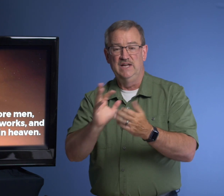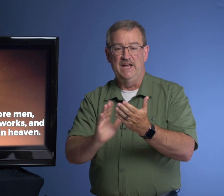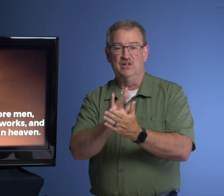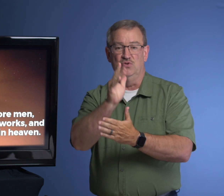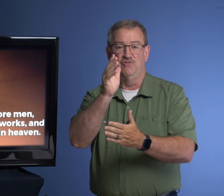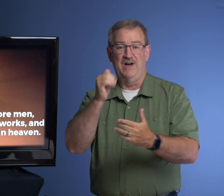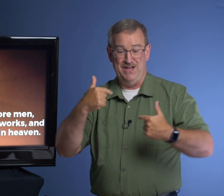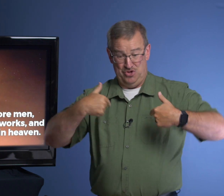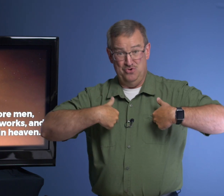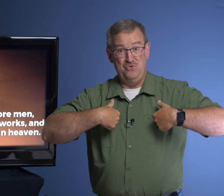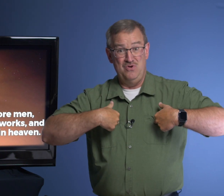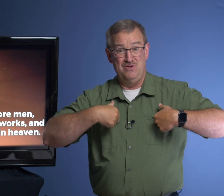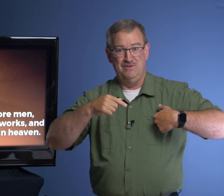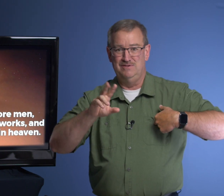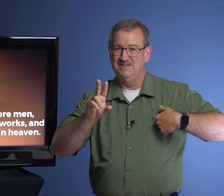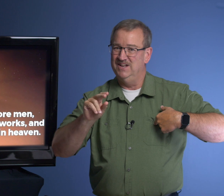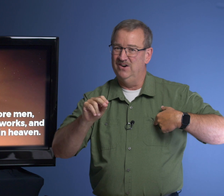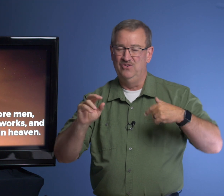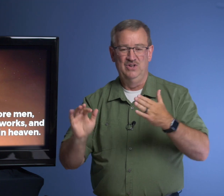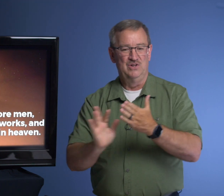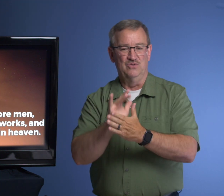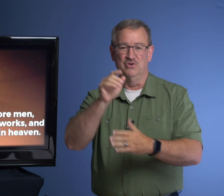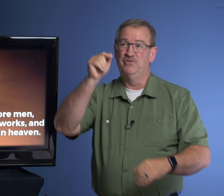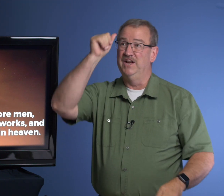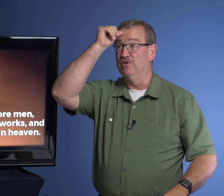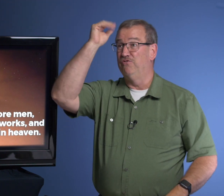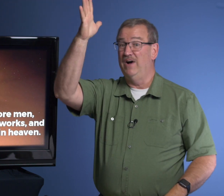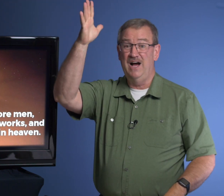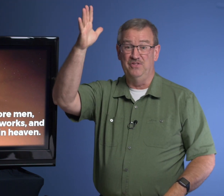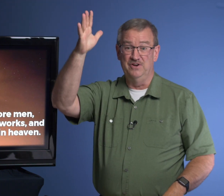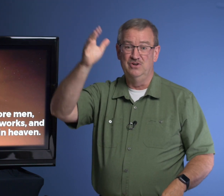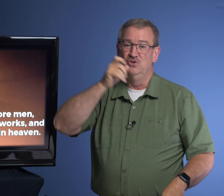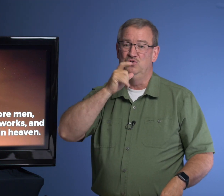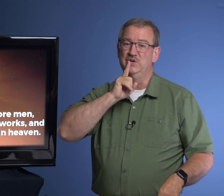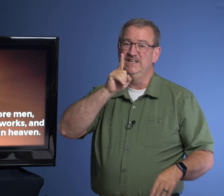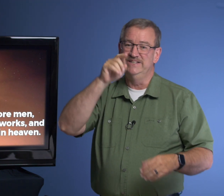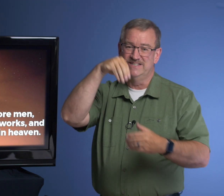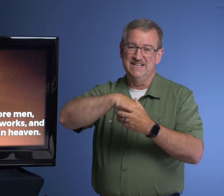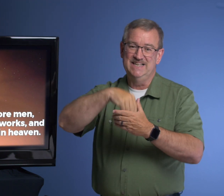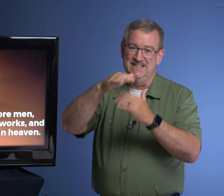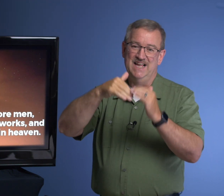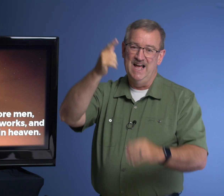and glorify you." No, glorify your Father who is in